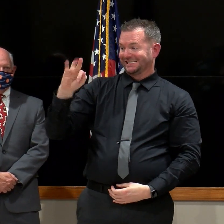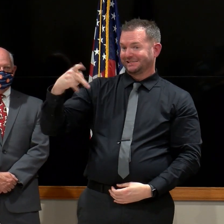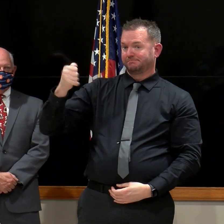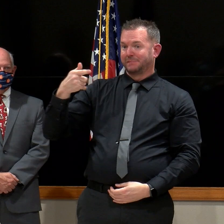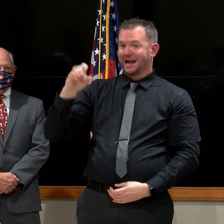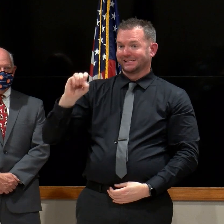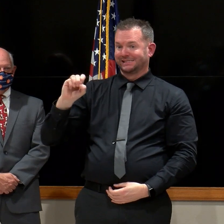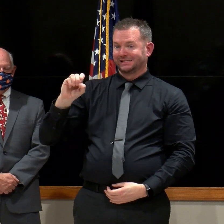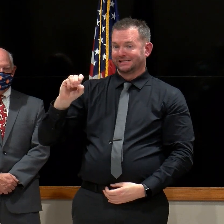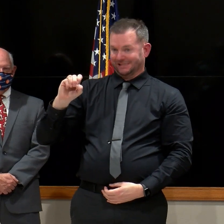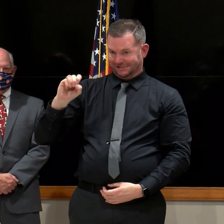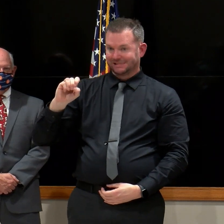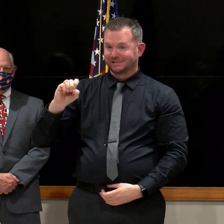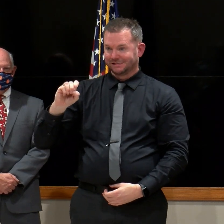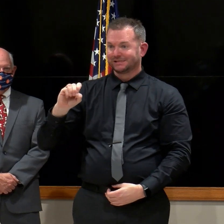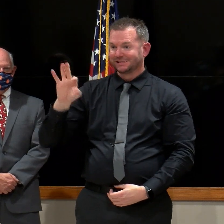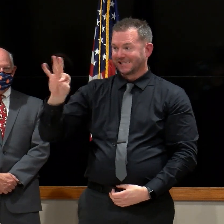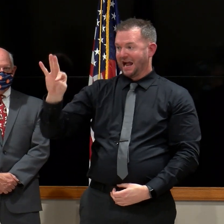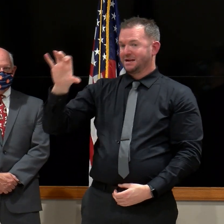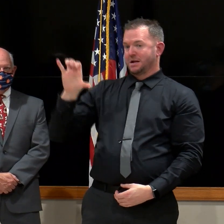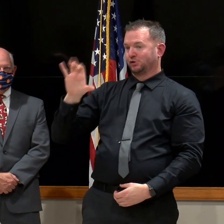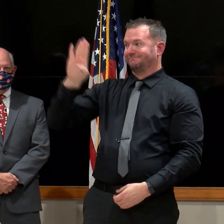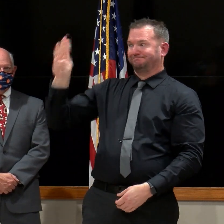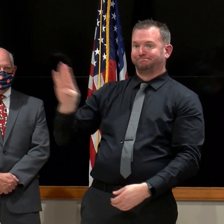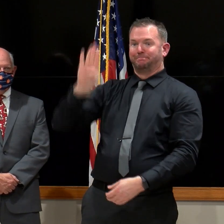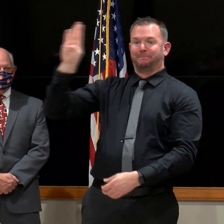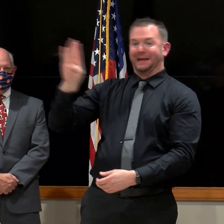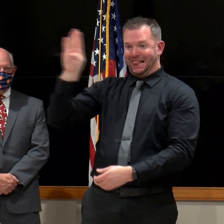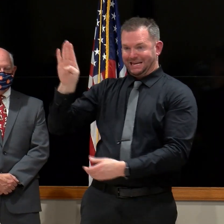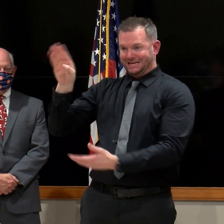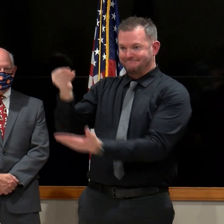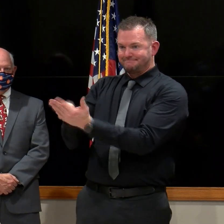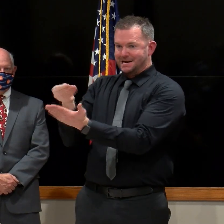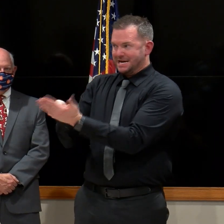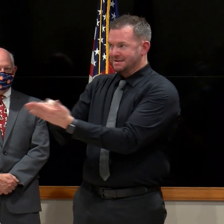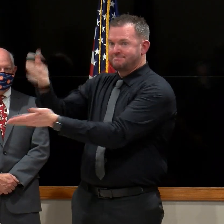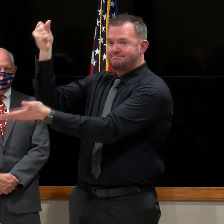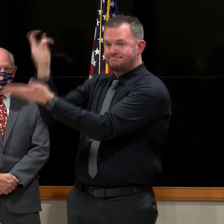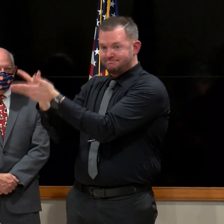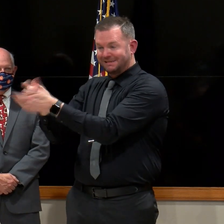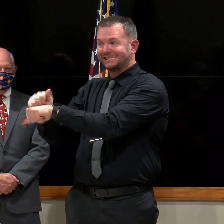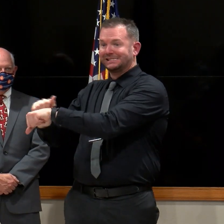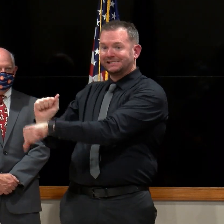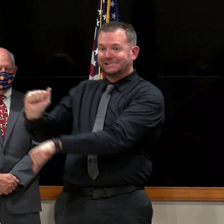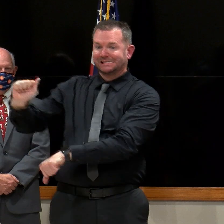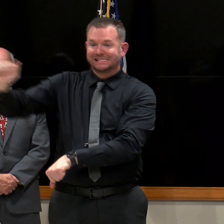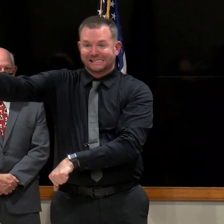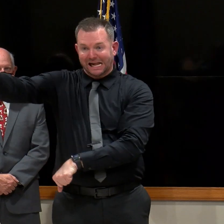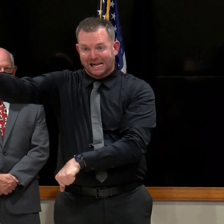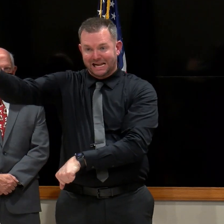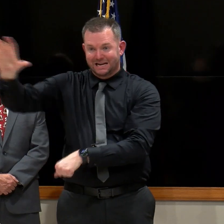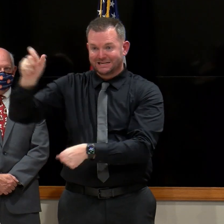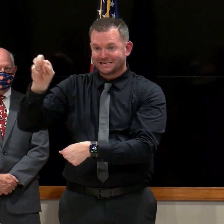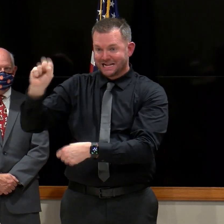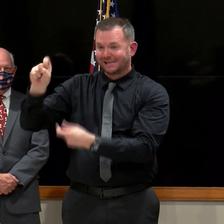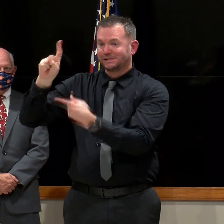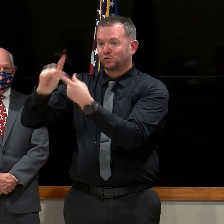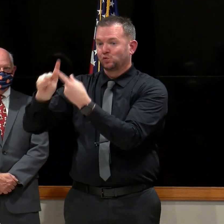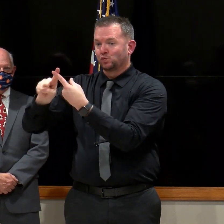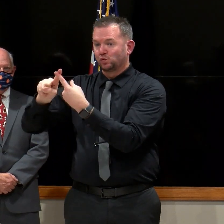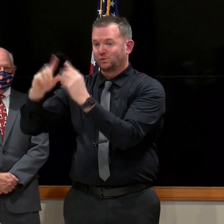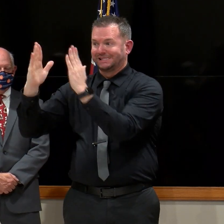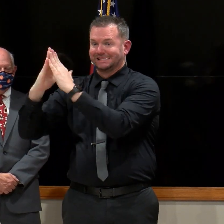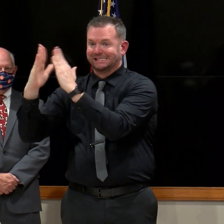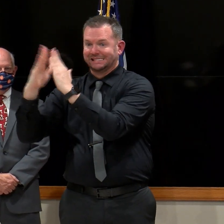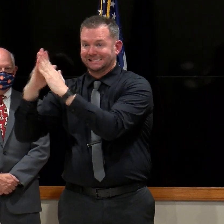CARES money, to the counties and cities that they can utilize for rental assistance, the programs that